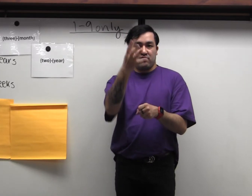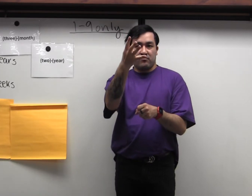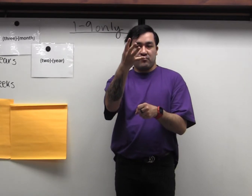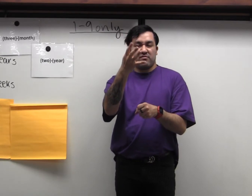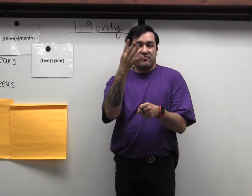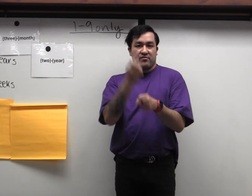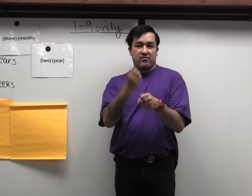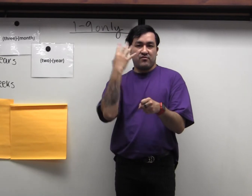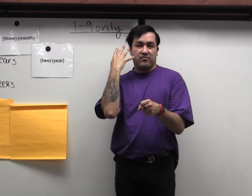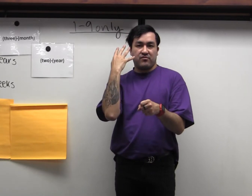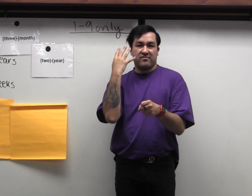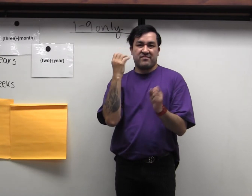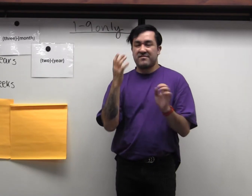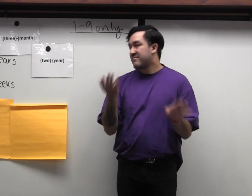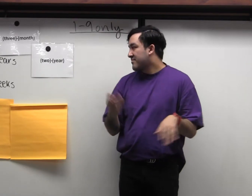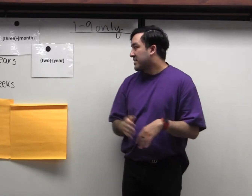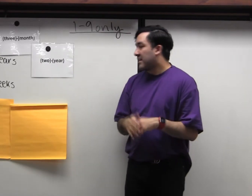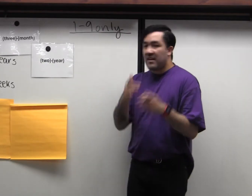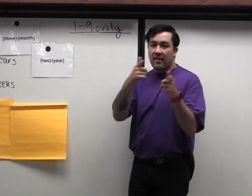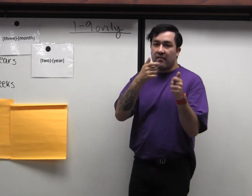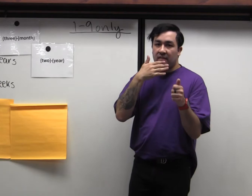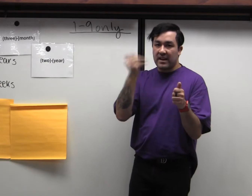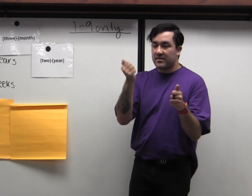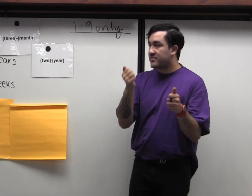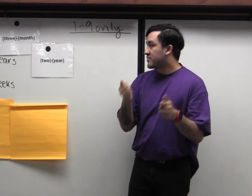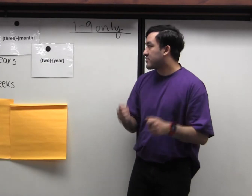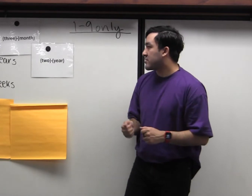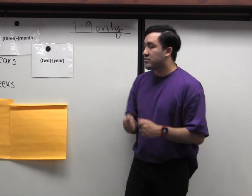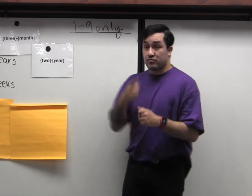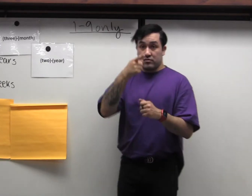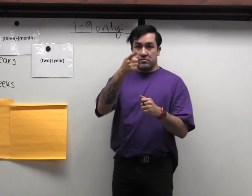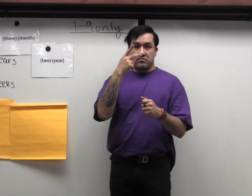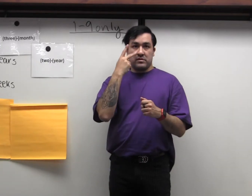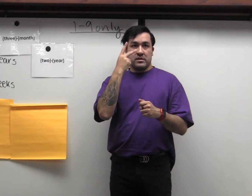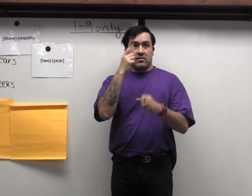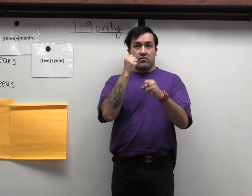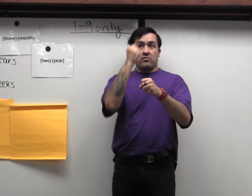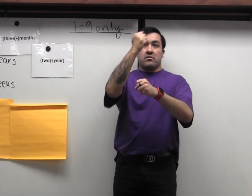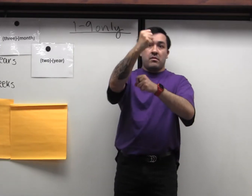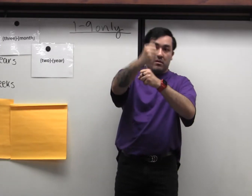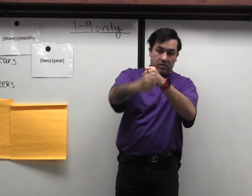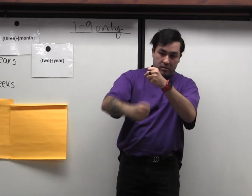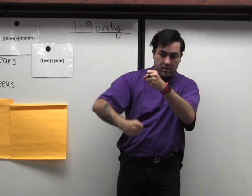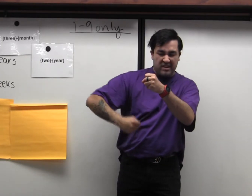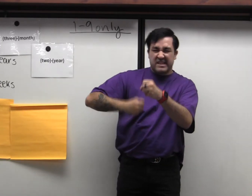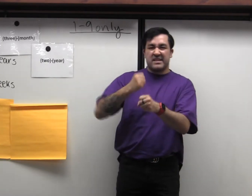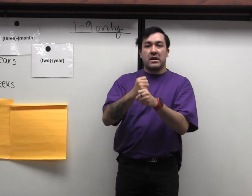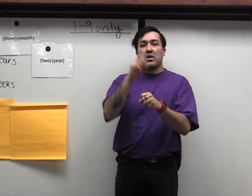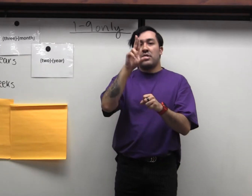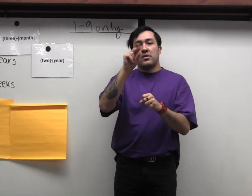it. They don't go the entire journey around the other hand. It's much faster to just bounce off the top, right?